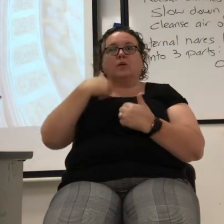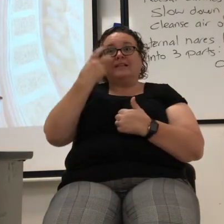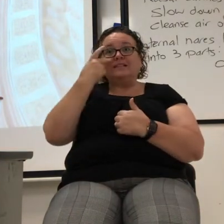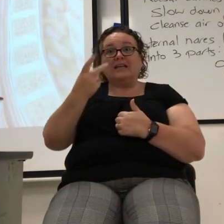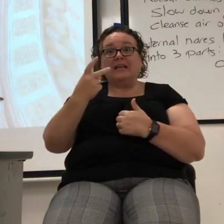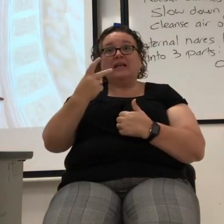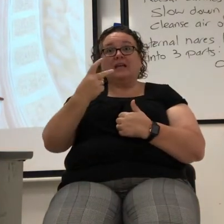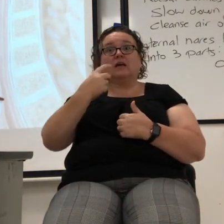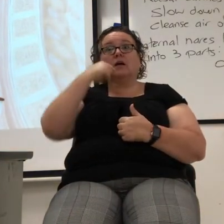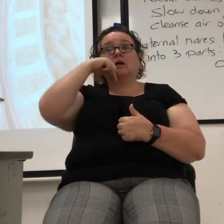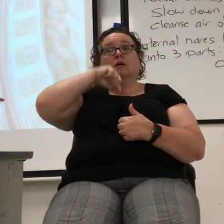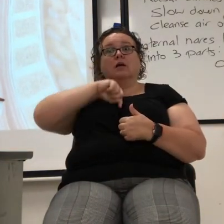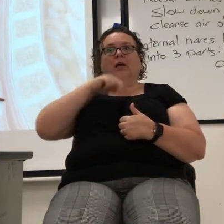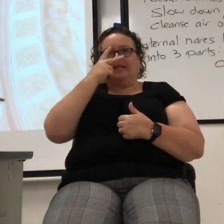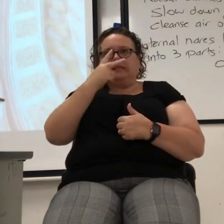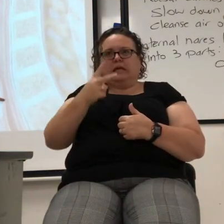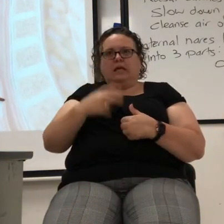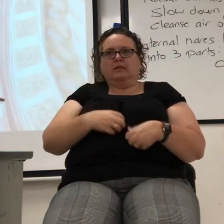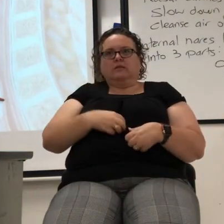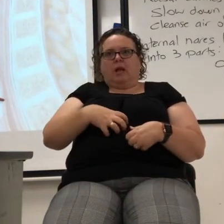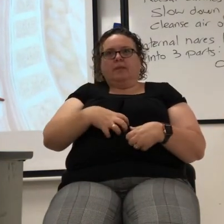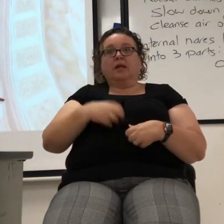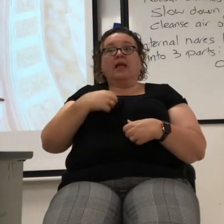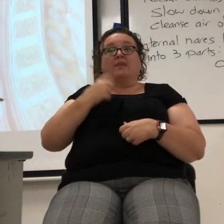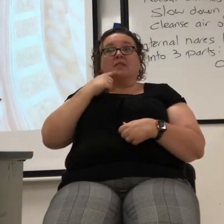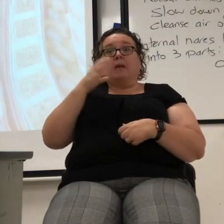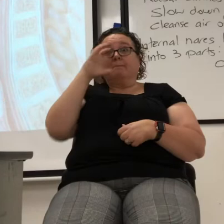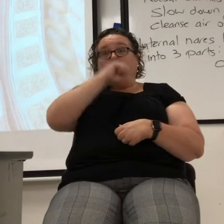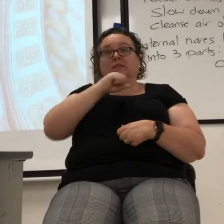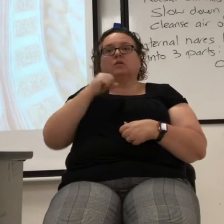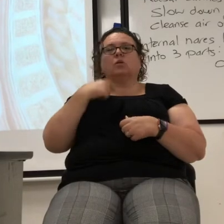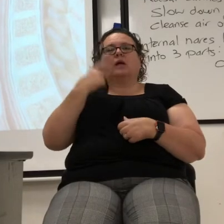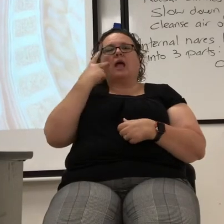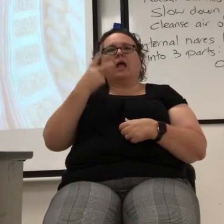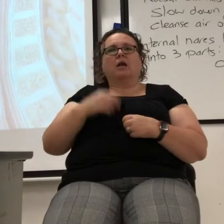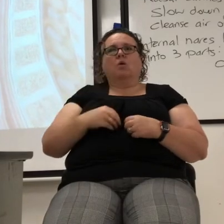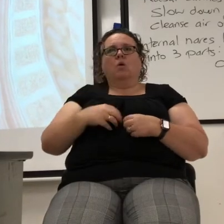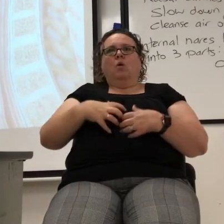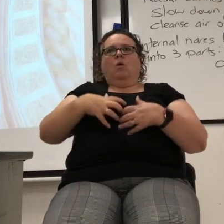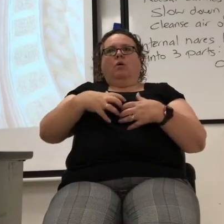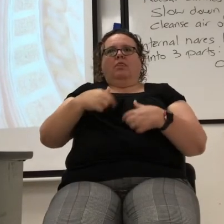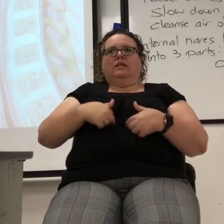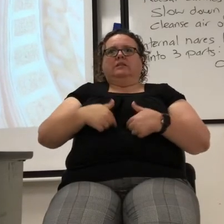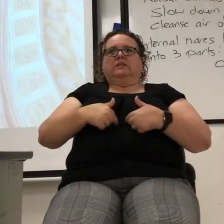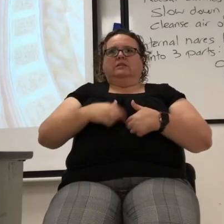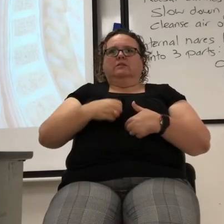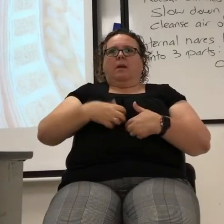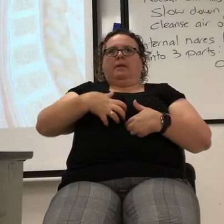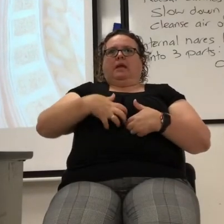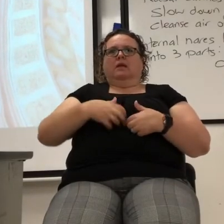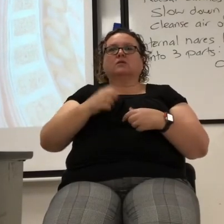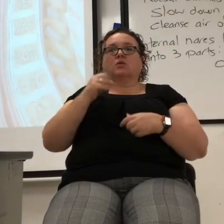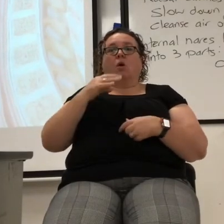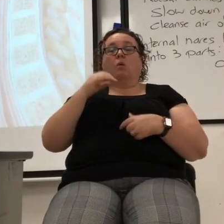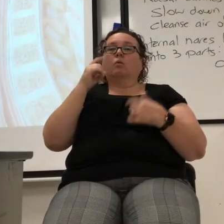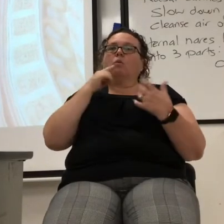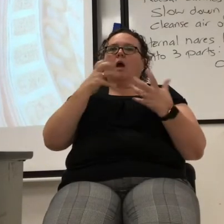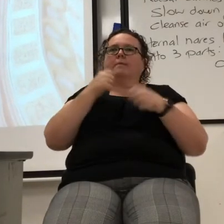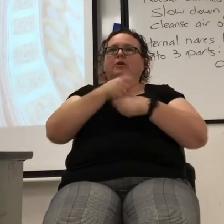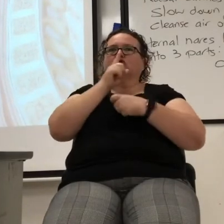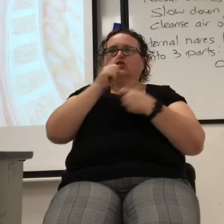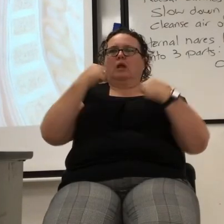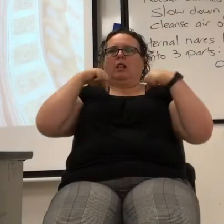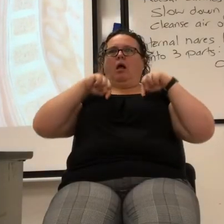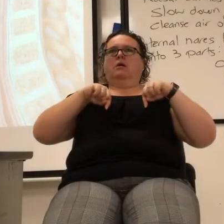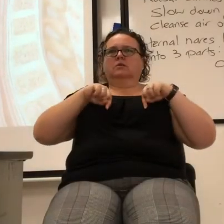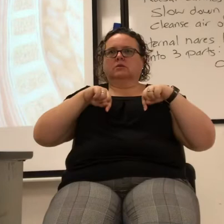miss, they inflate the stomach and we can see that. And of course, they do it correctly, we can see them inflate the lungs. Okay, so that's a very important fork in